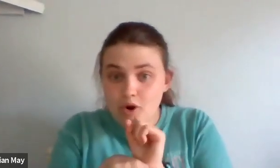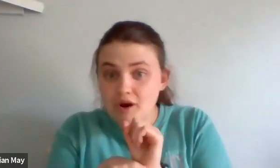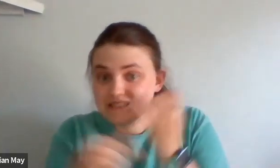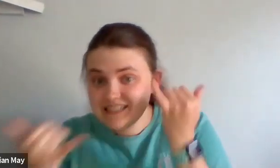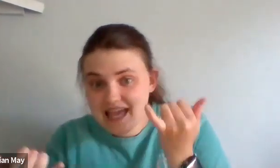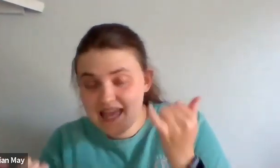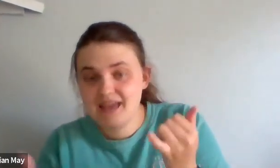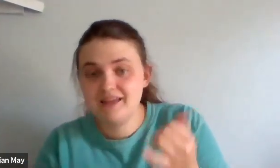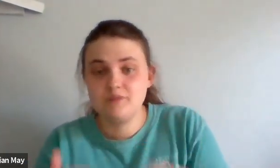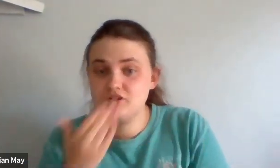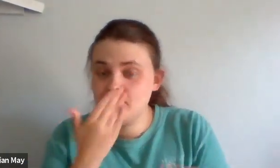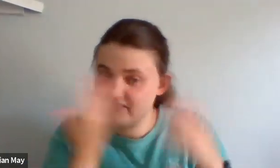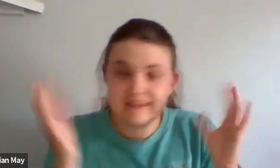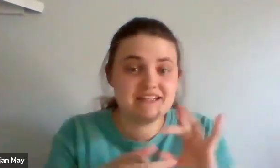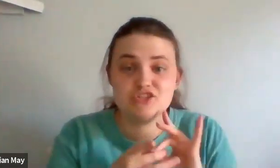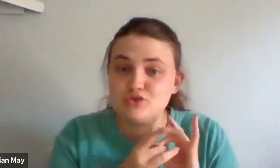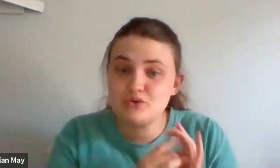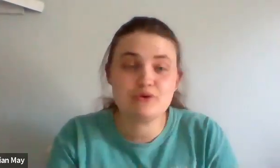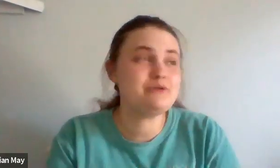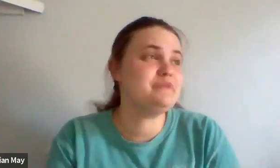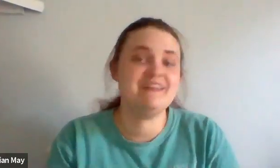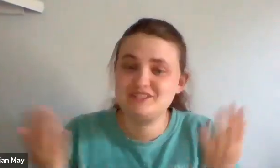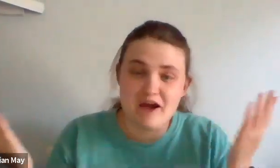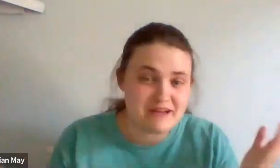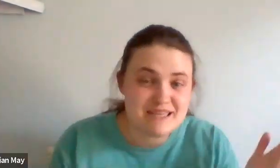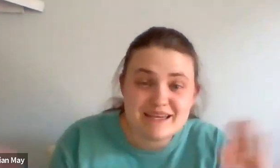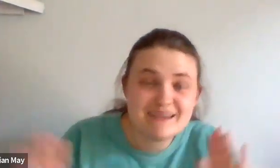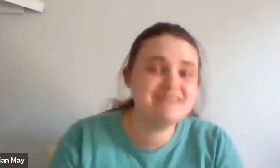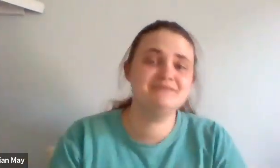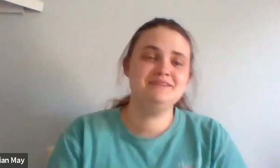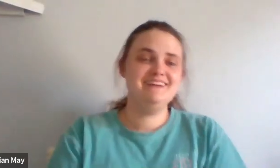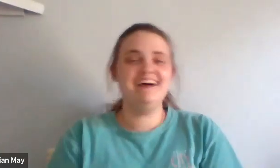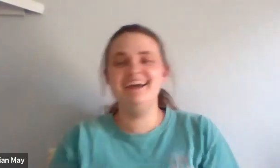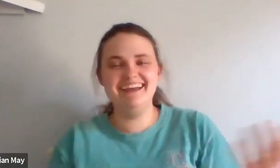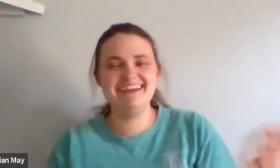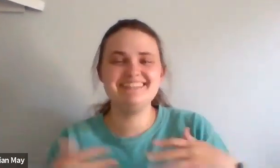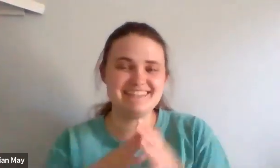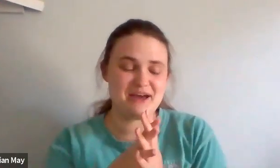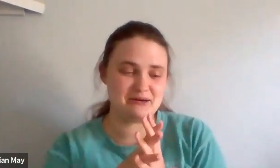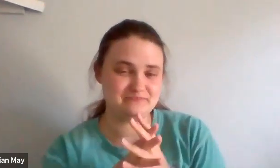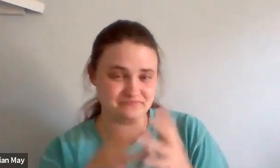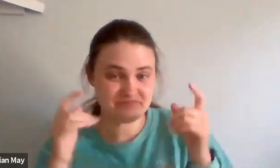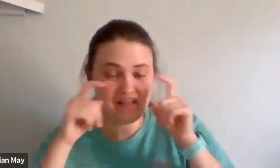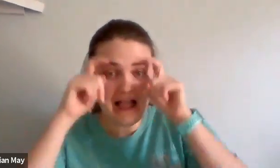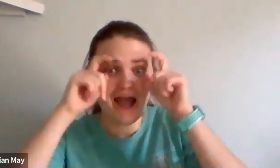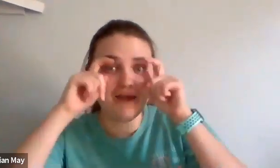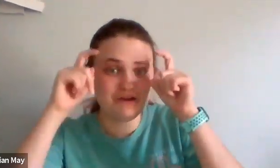homework today. I'm sorry, they're all related to school, but that's just how it is. So eyebrows